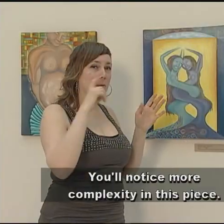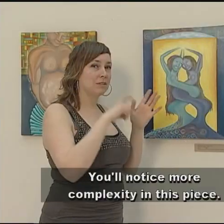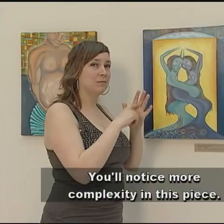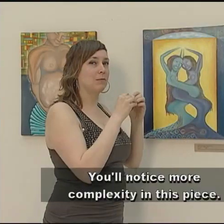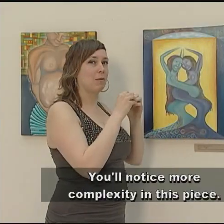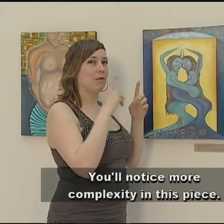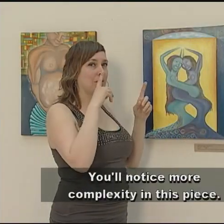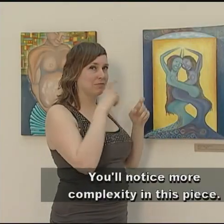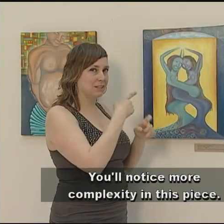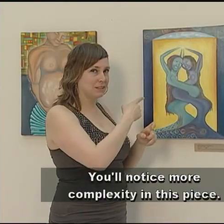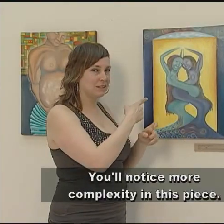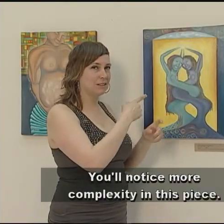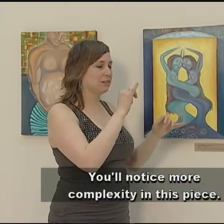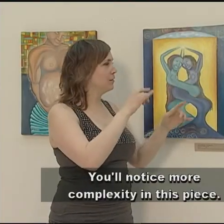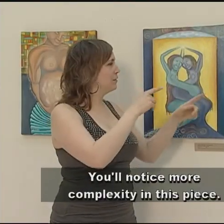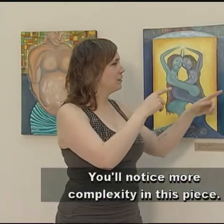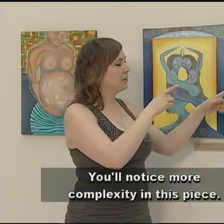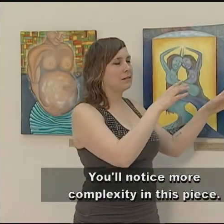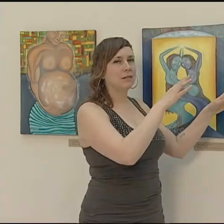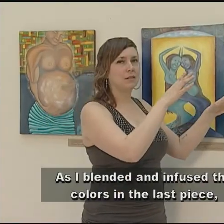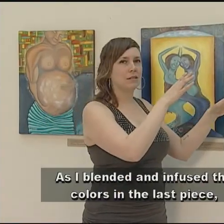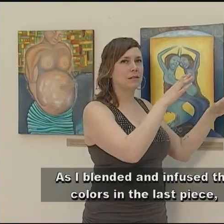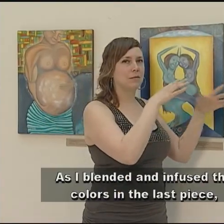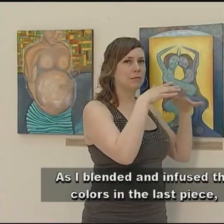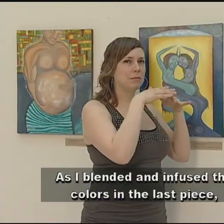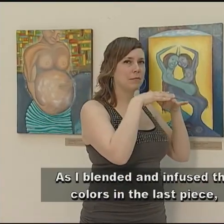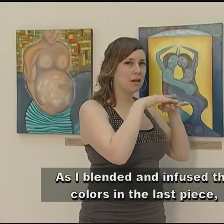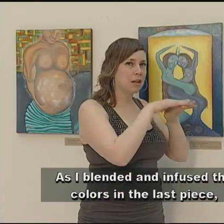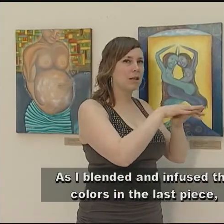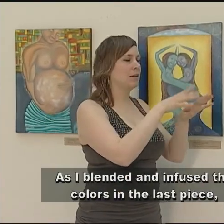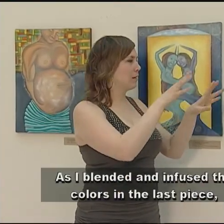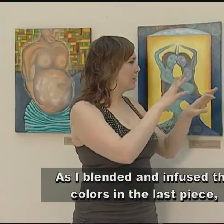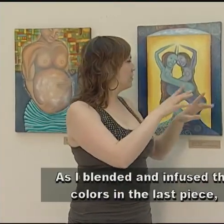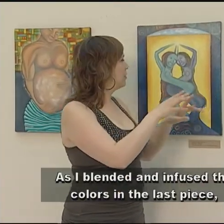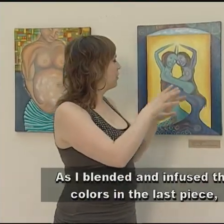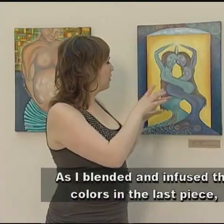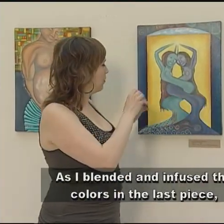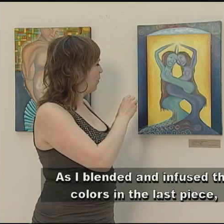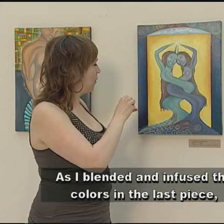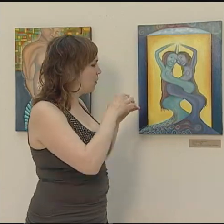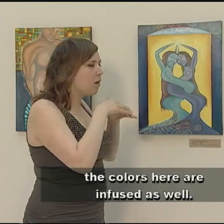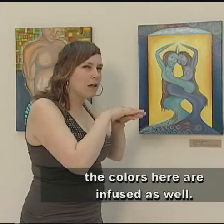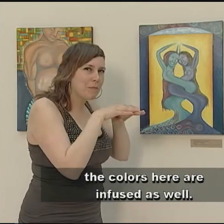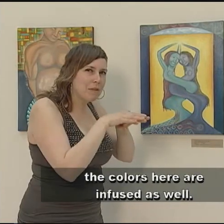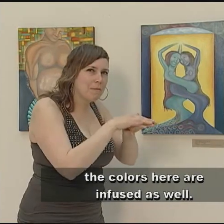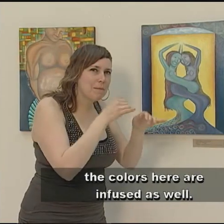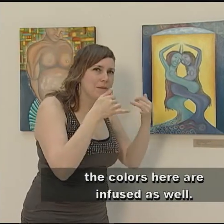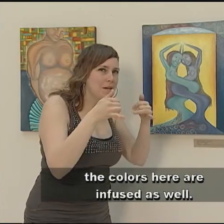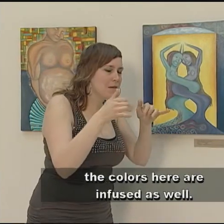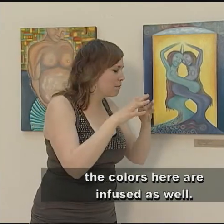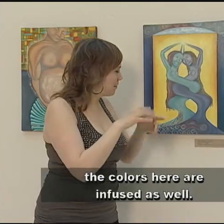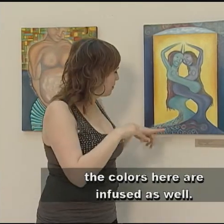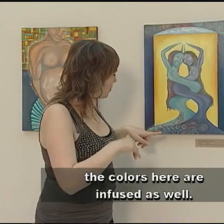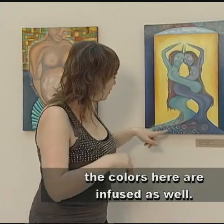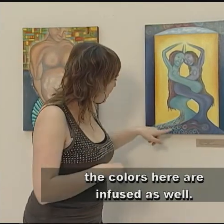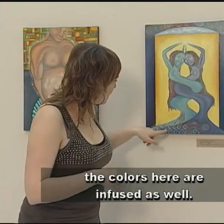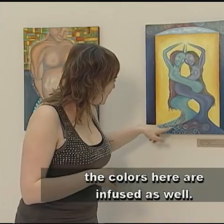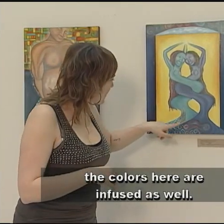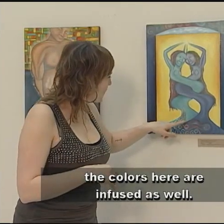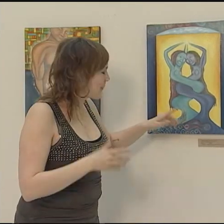You'll notice more complexity in this piece. As I blended and infused the colors in the last piece, the colors here are infused as well.